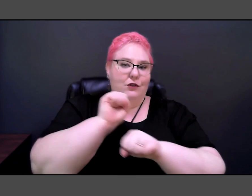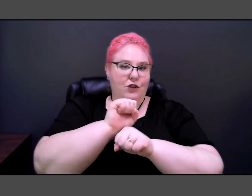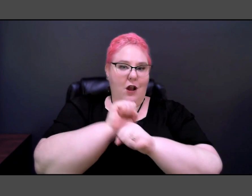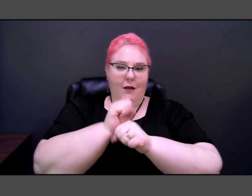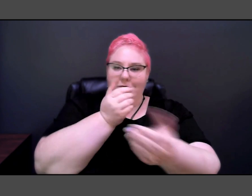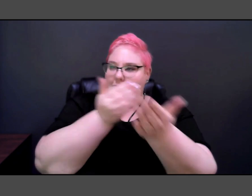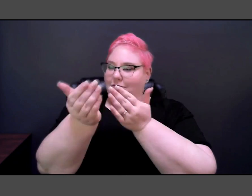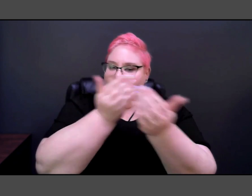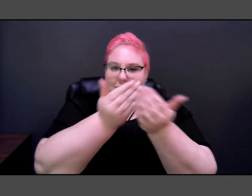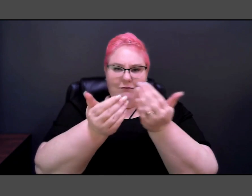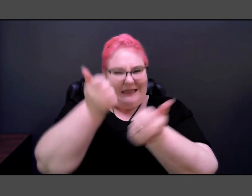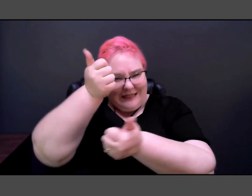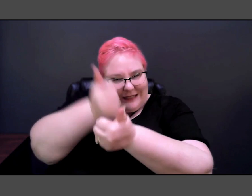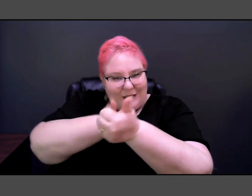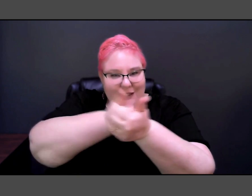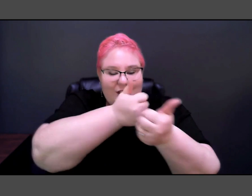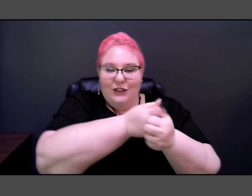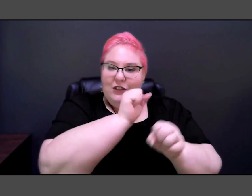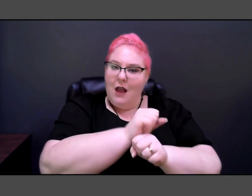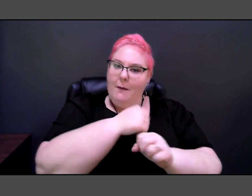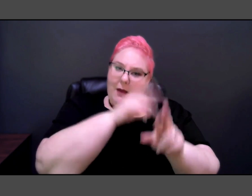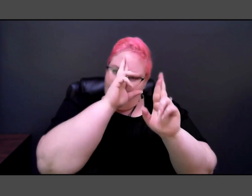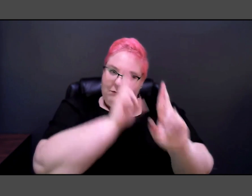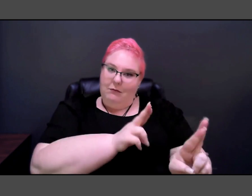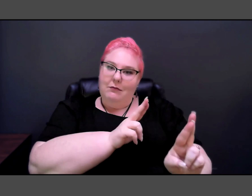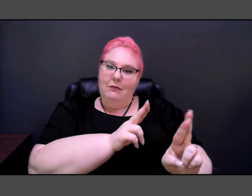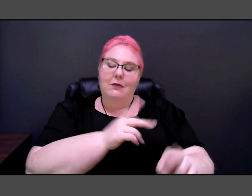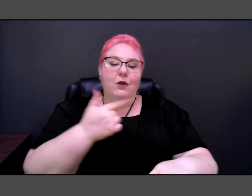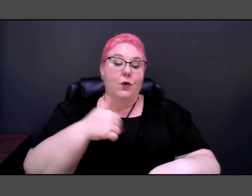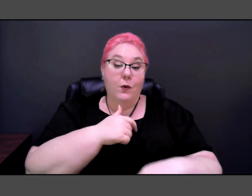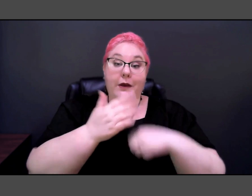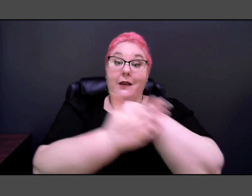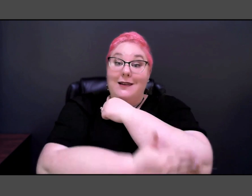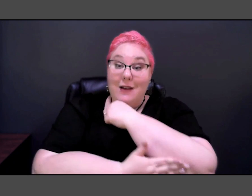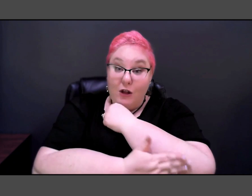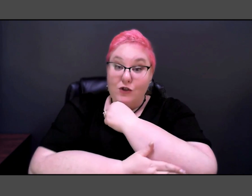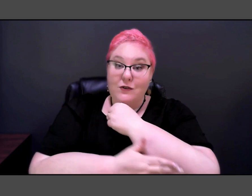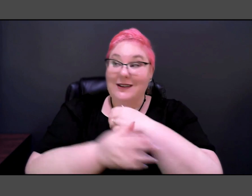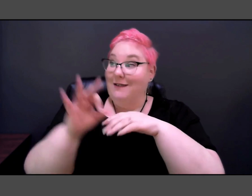right? We're a country that operates because all of us are working together.